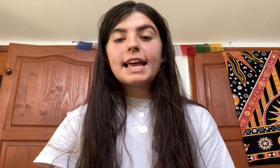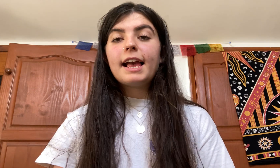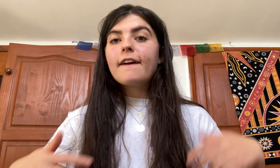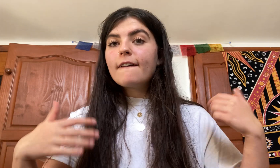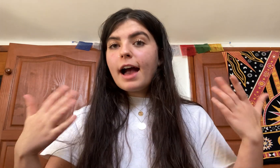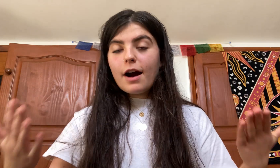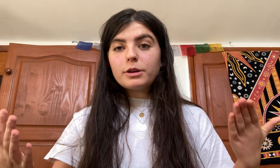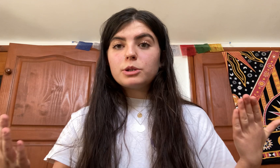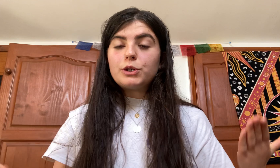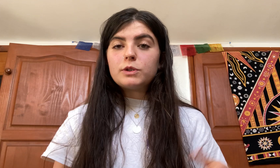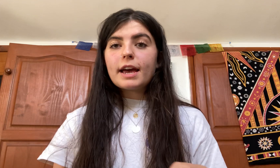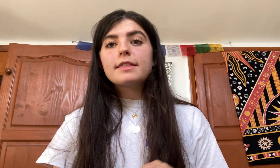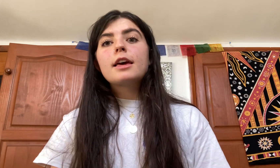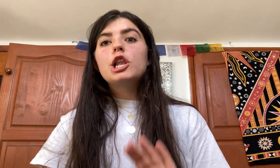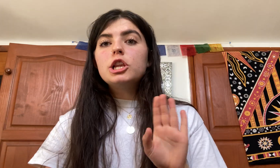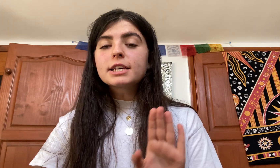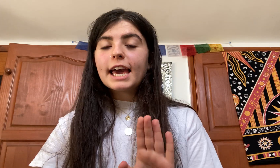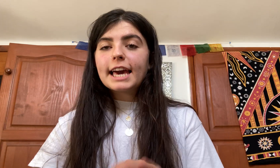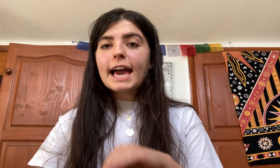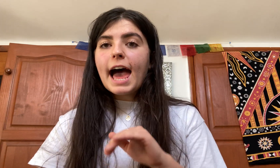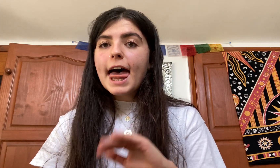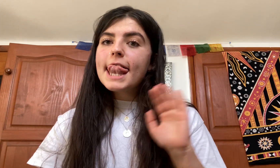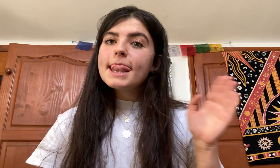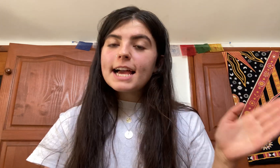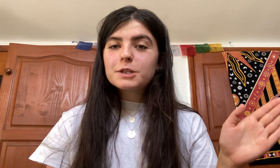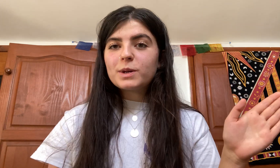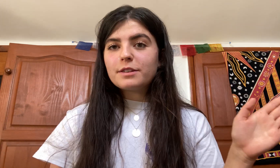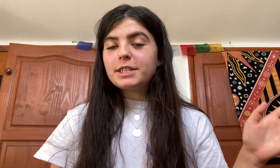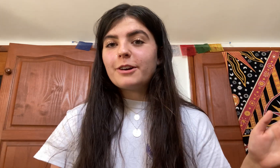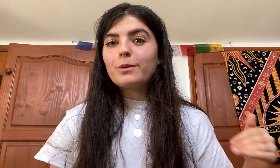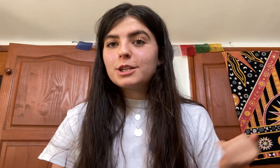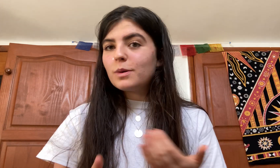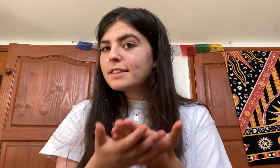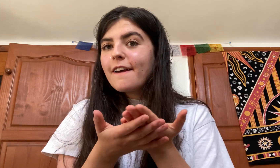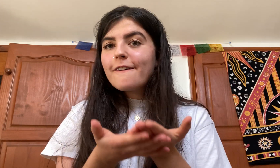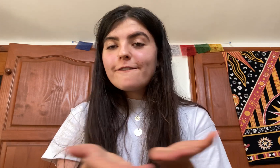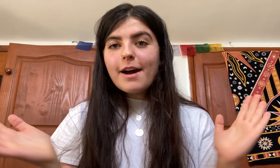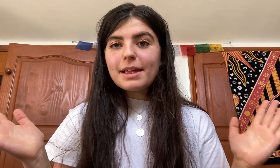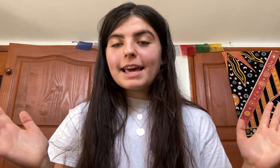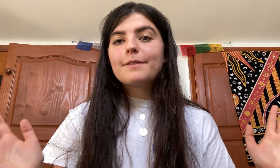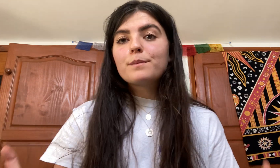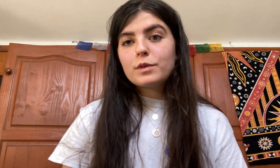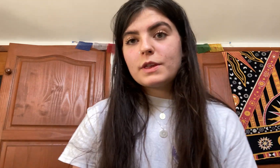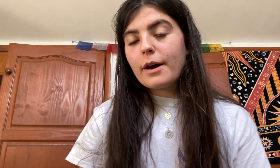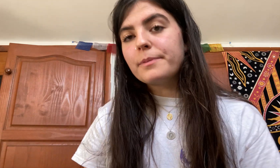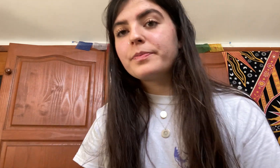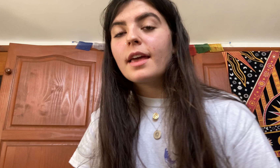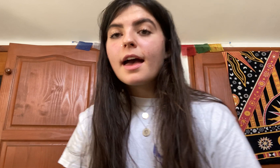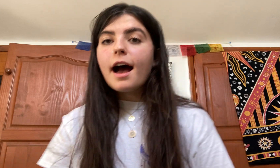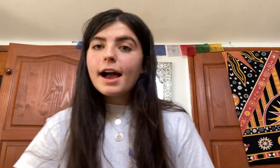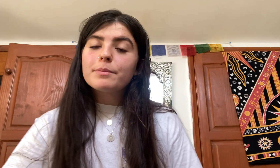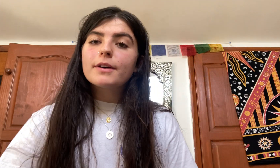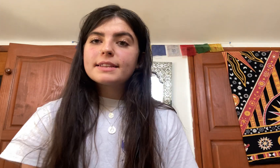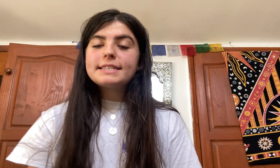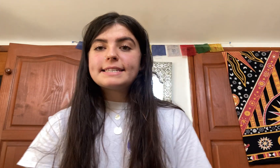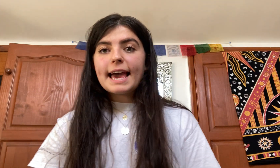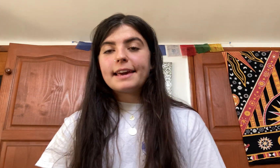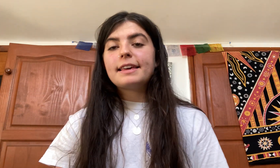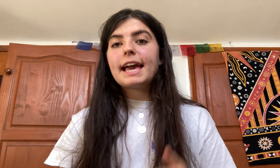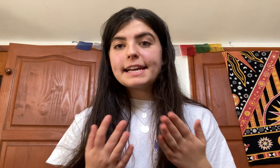see how you would use it, looking at last week's video, which was family. So I'm going to say in